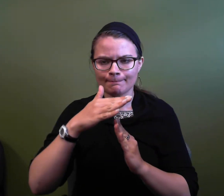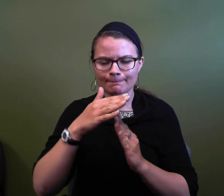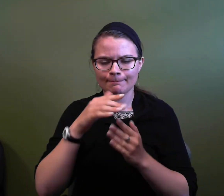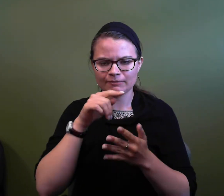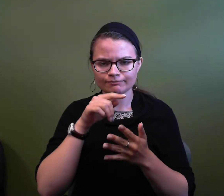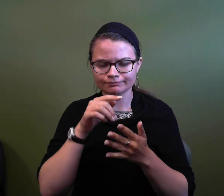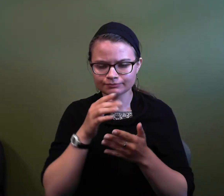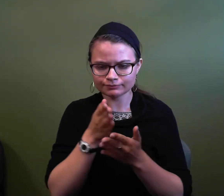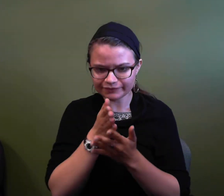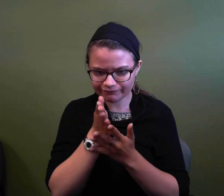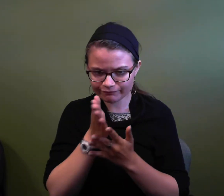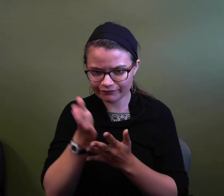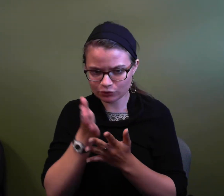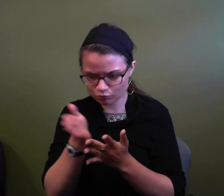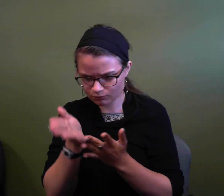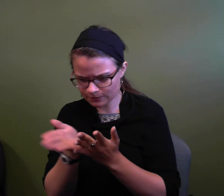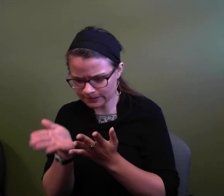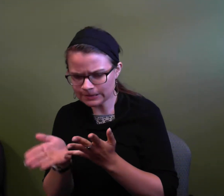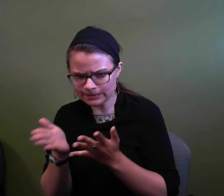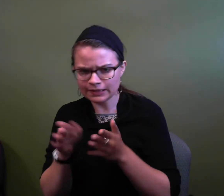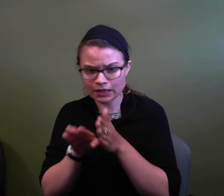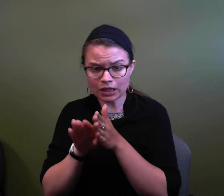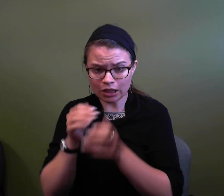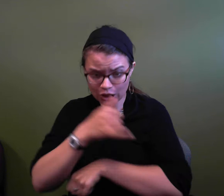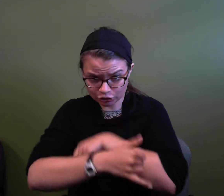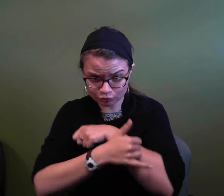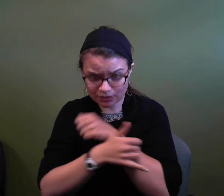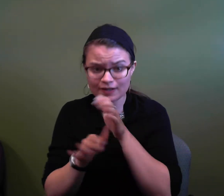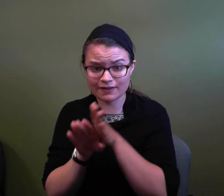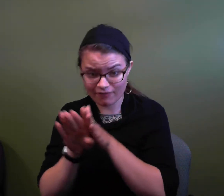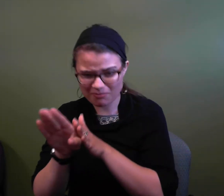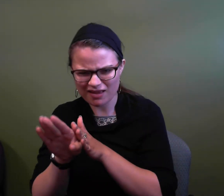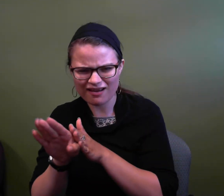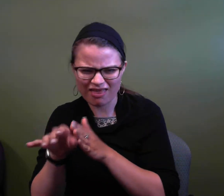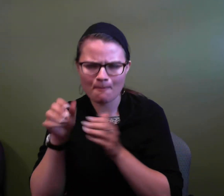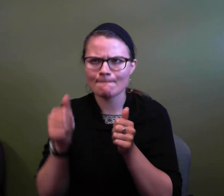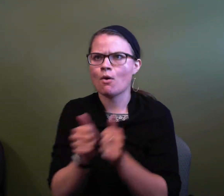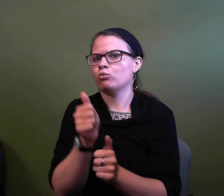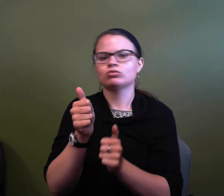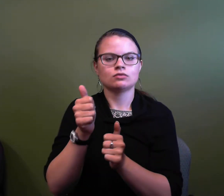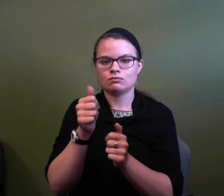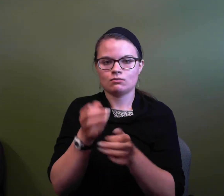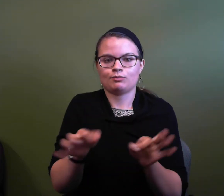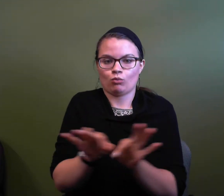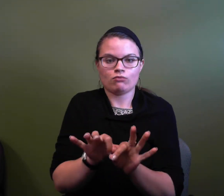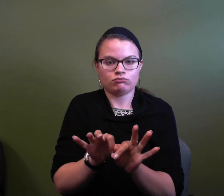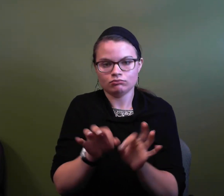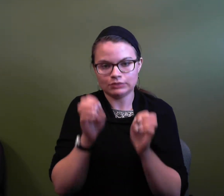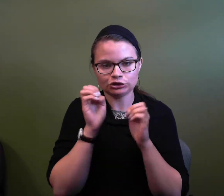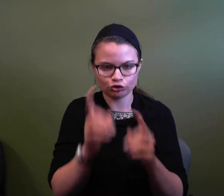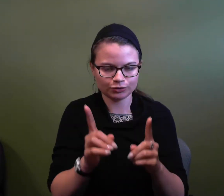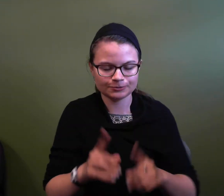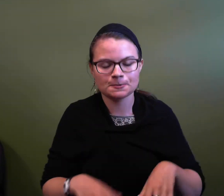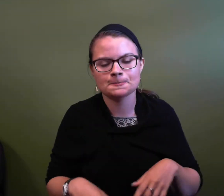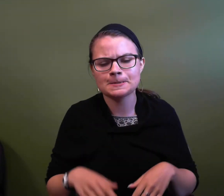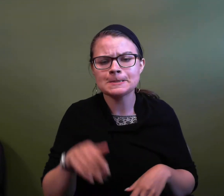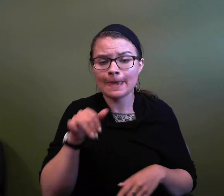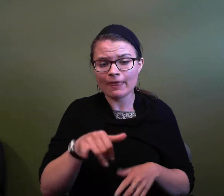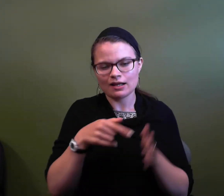or disagree? So this is an example of a question you might be asked. Now, a problem a lot of